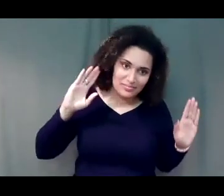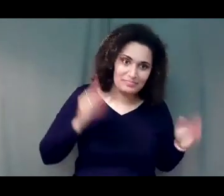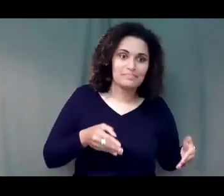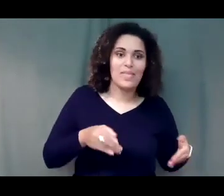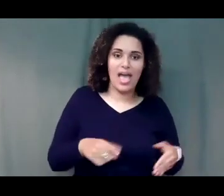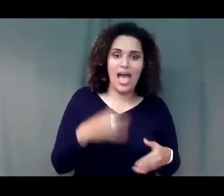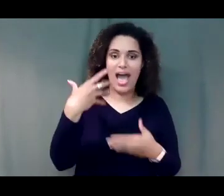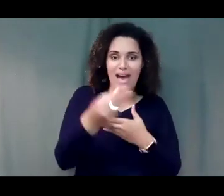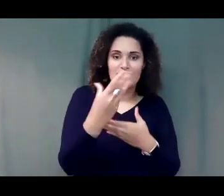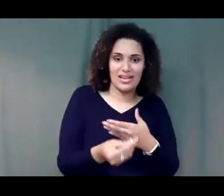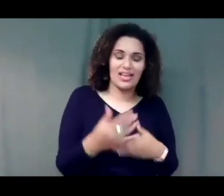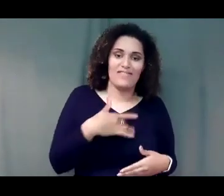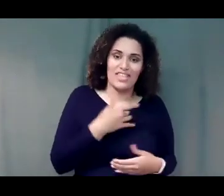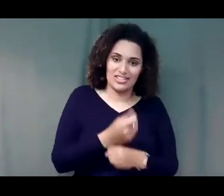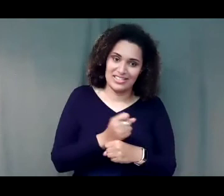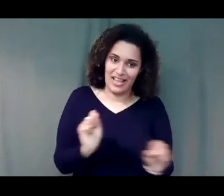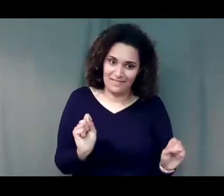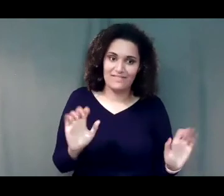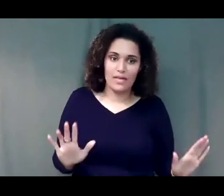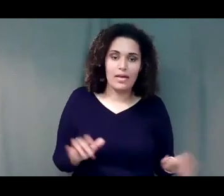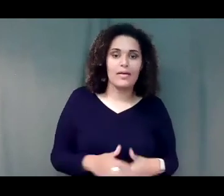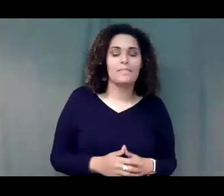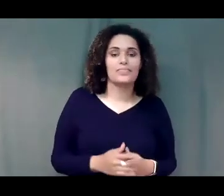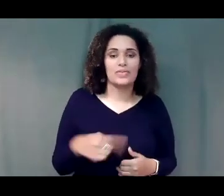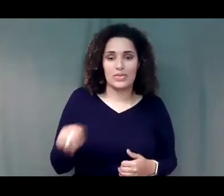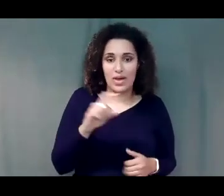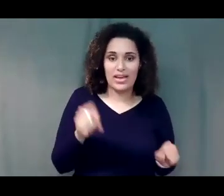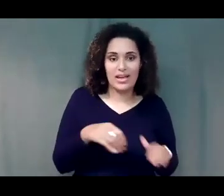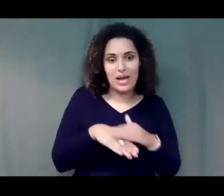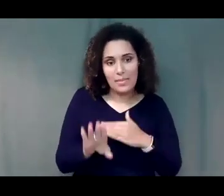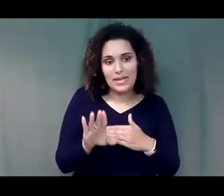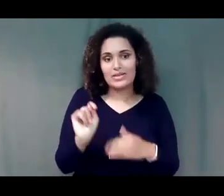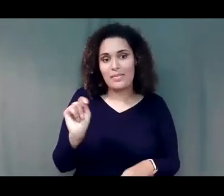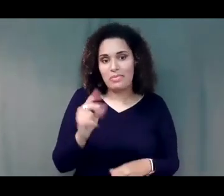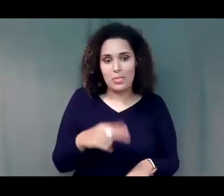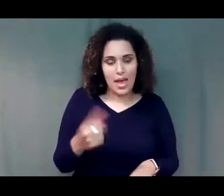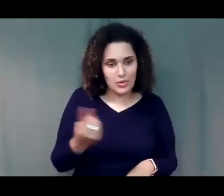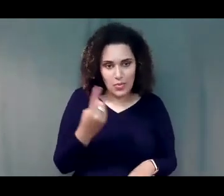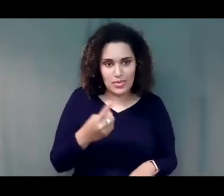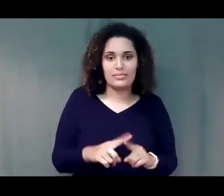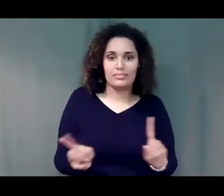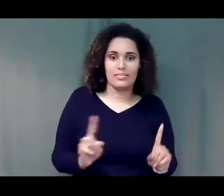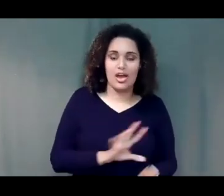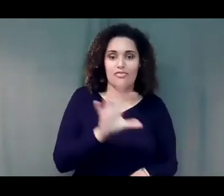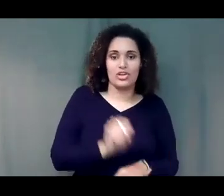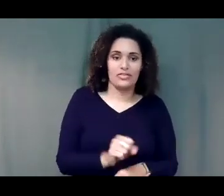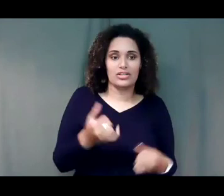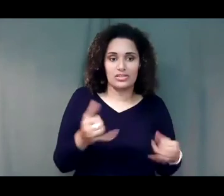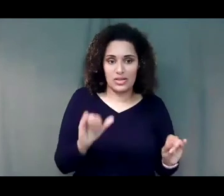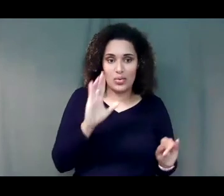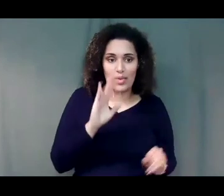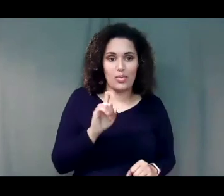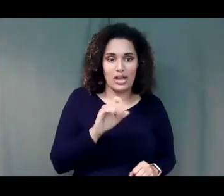that just feels safer still. So, you can come in to use the bathrooms as always, but our reservations are still going to stick